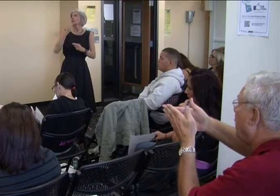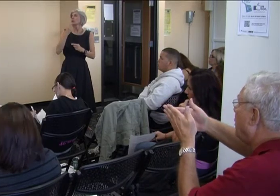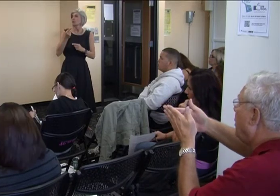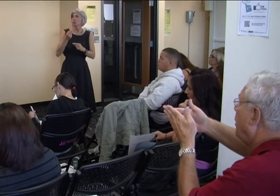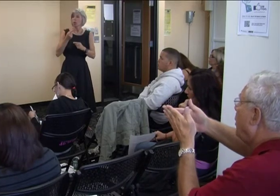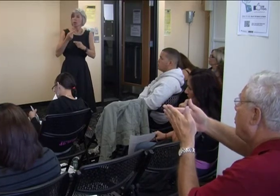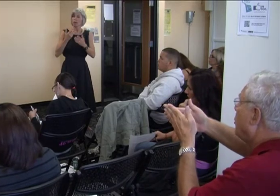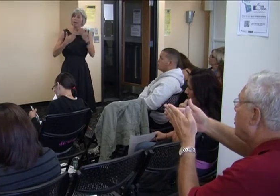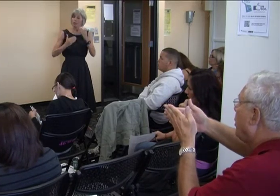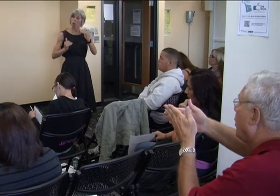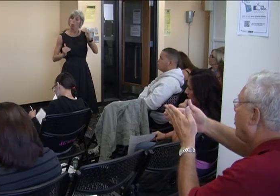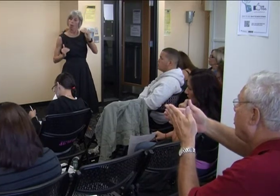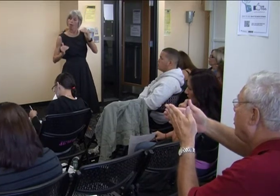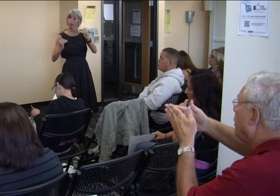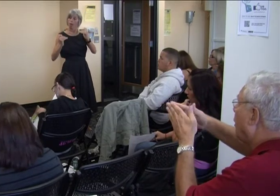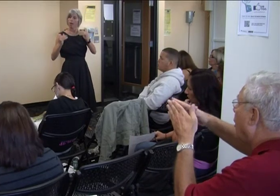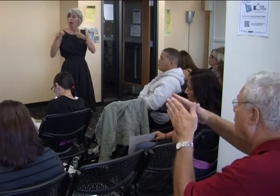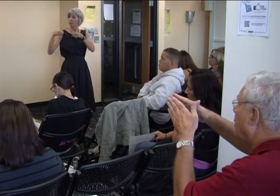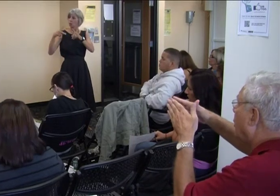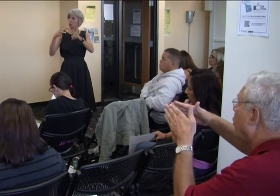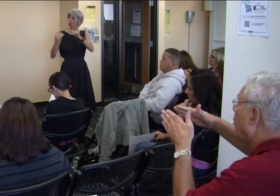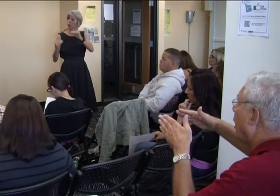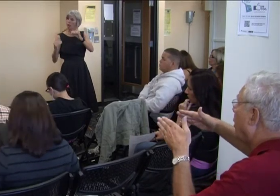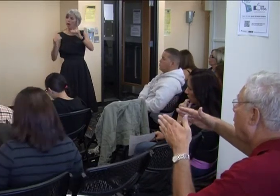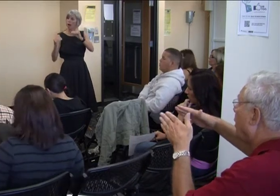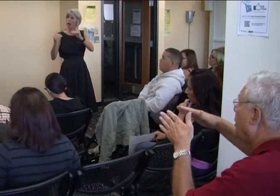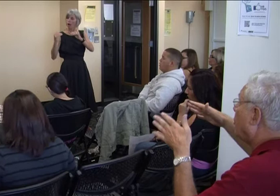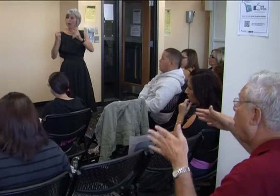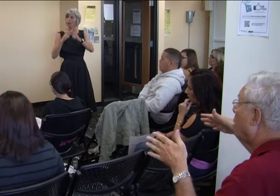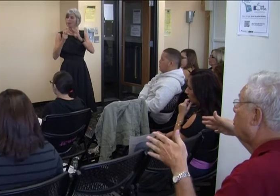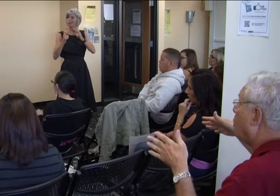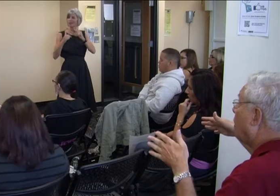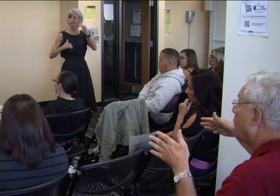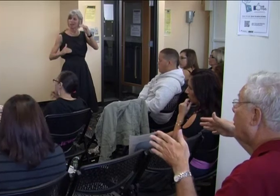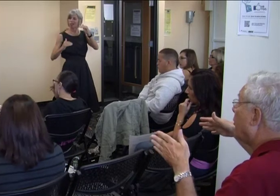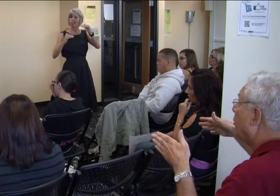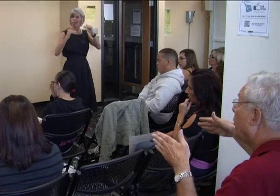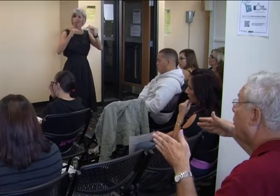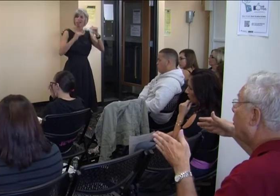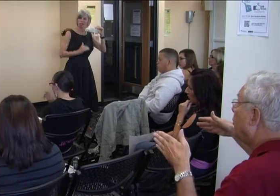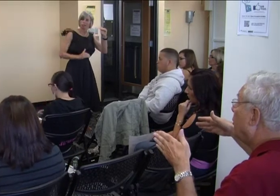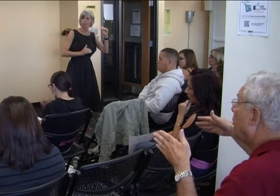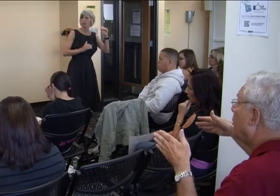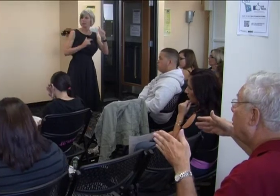being made in terms of equal opportunity are getting undermined by the inequalities of wealth.